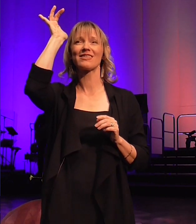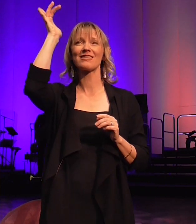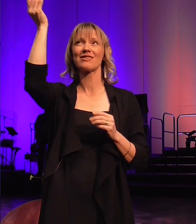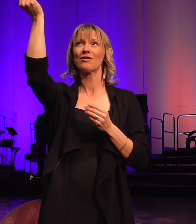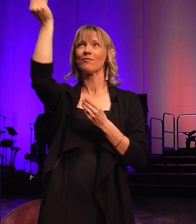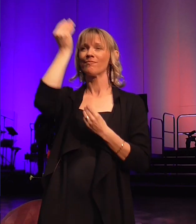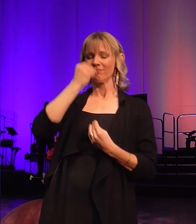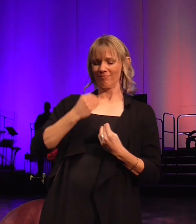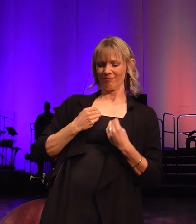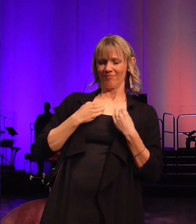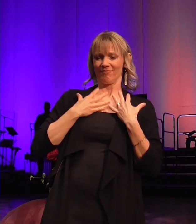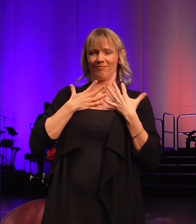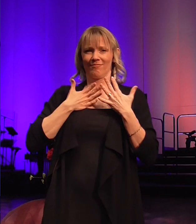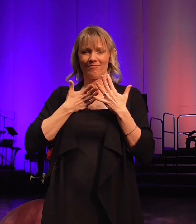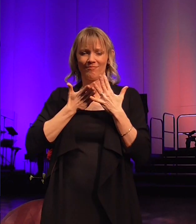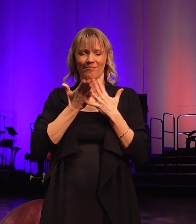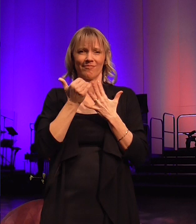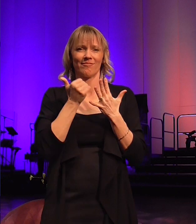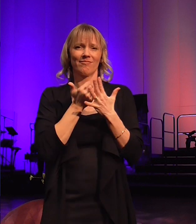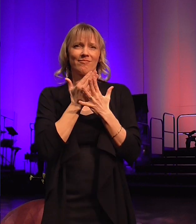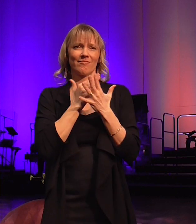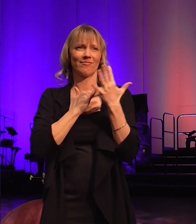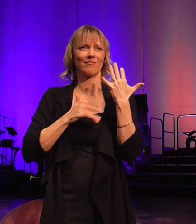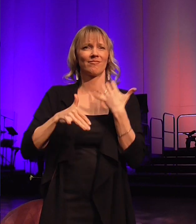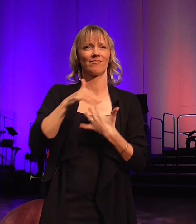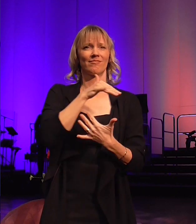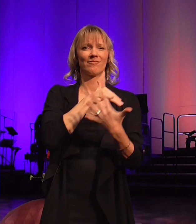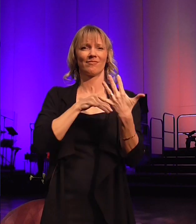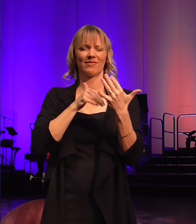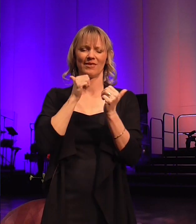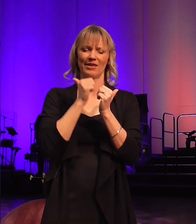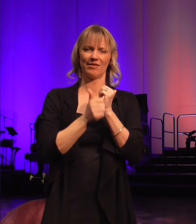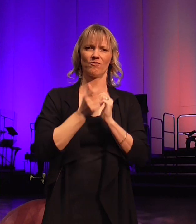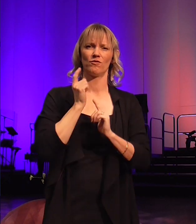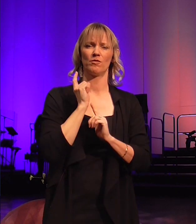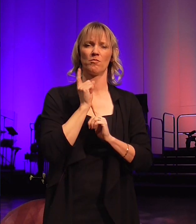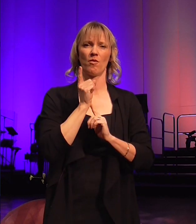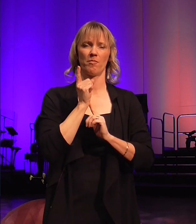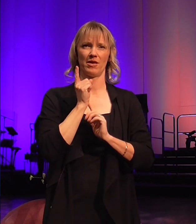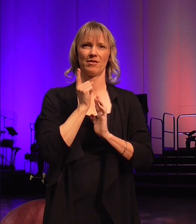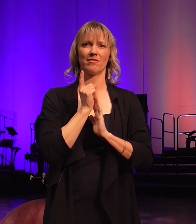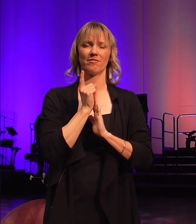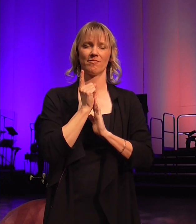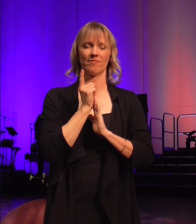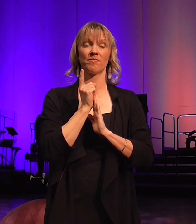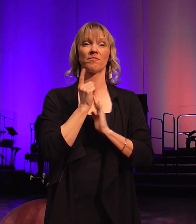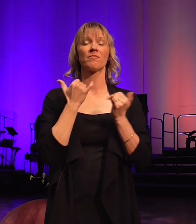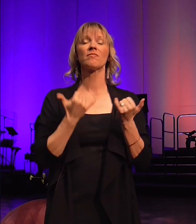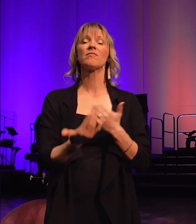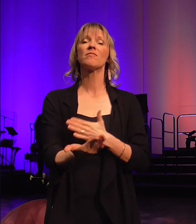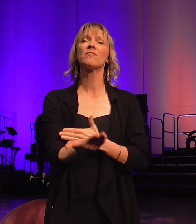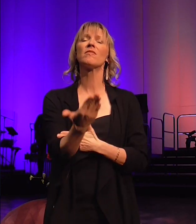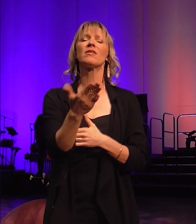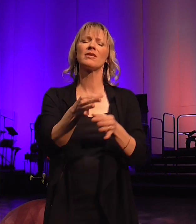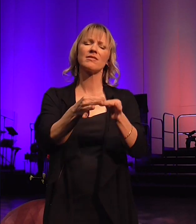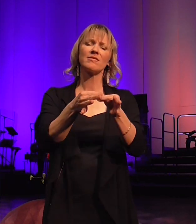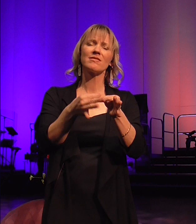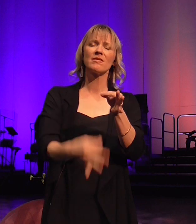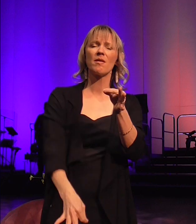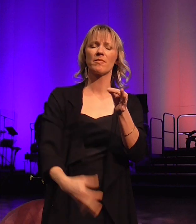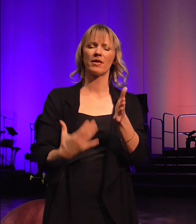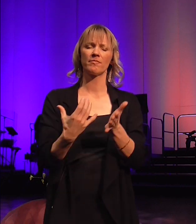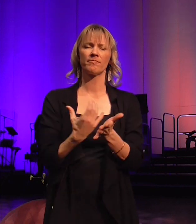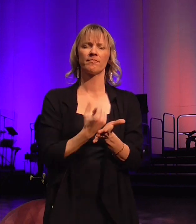through, and around us in every moment. So this morning we simply take a moment